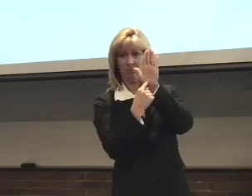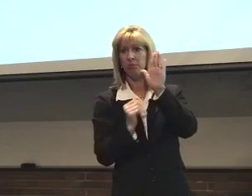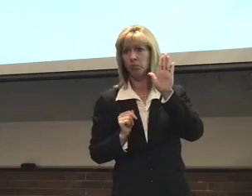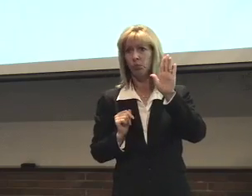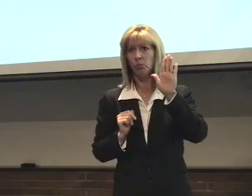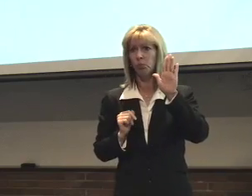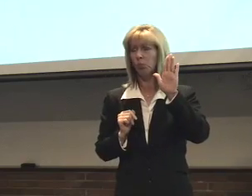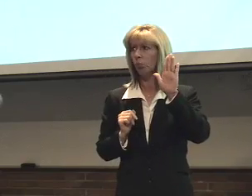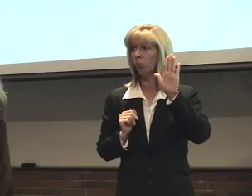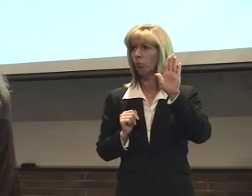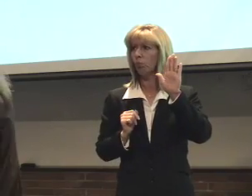I'll give you a minute to look at it.